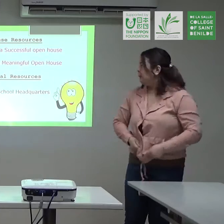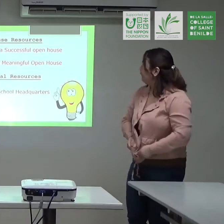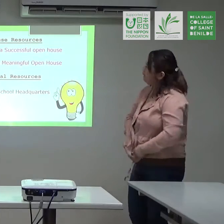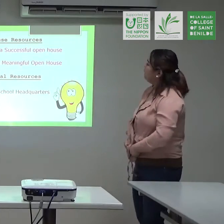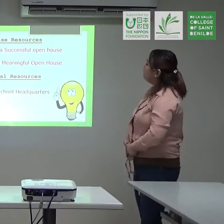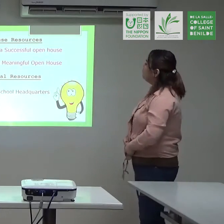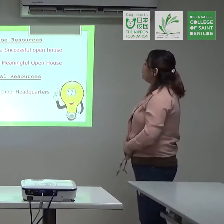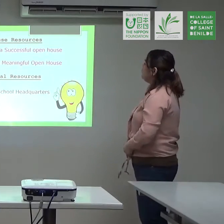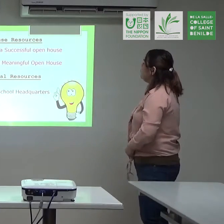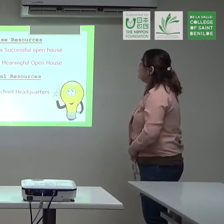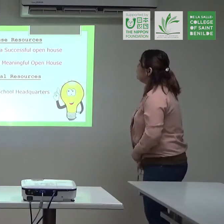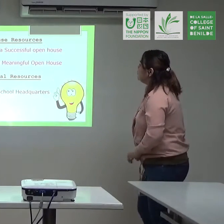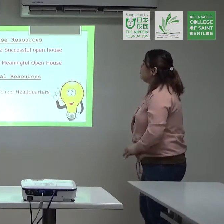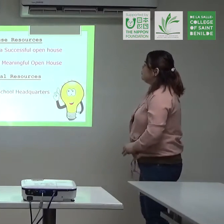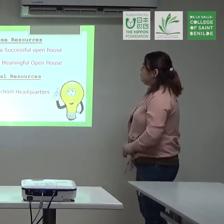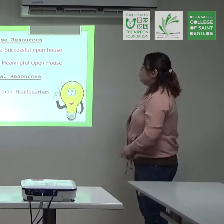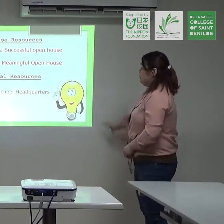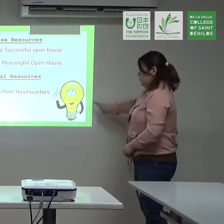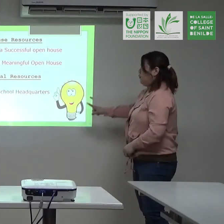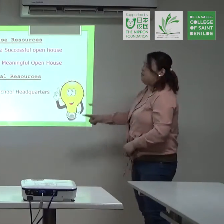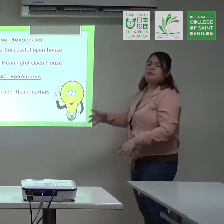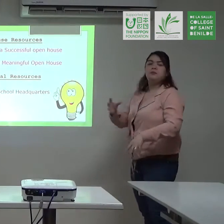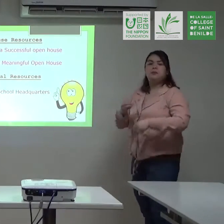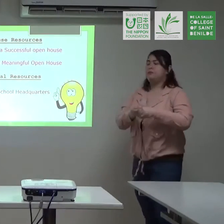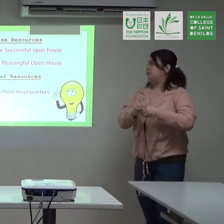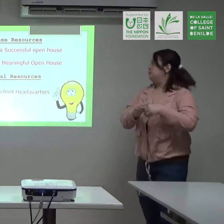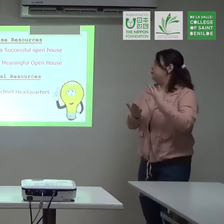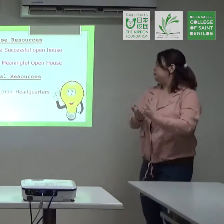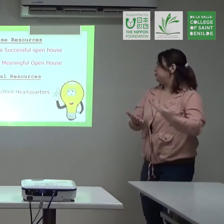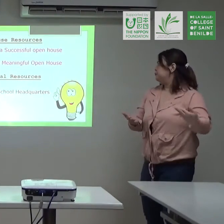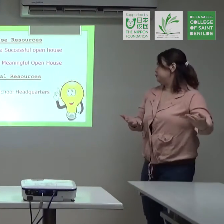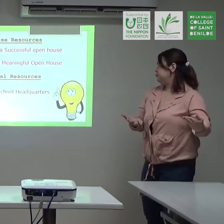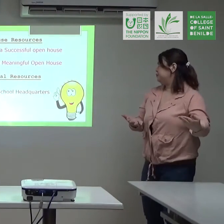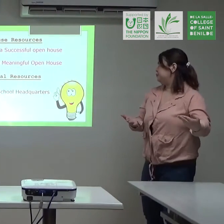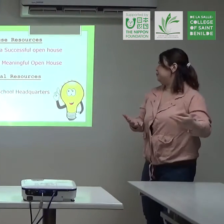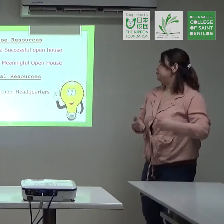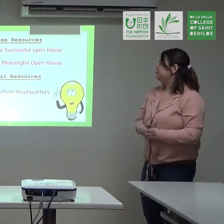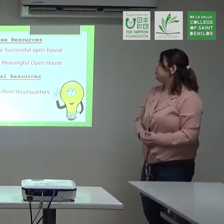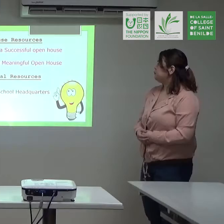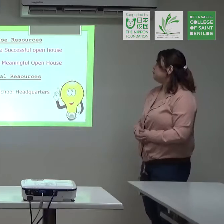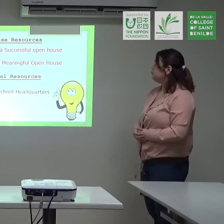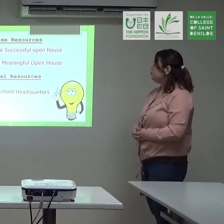You can have back-to-school headquarters. That can be a resource in your school.